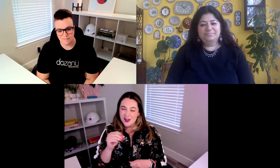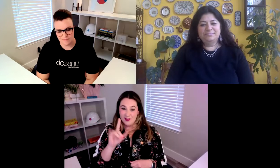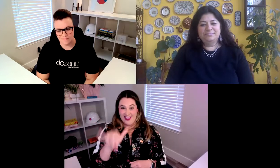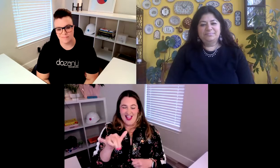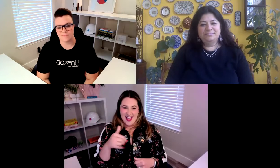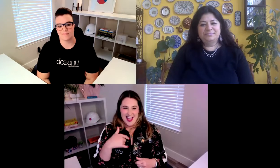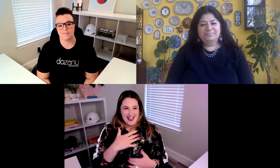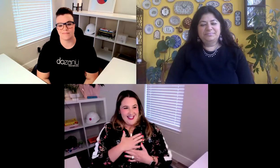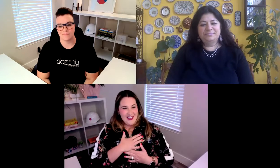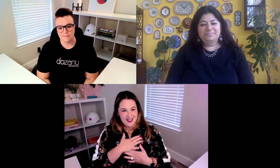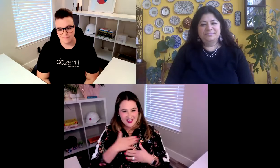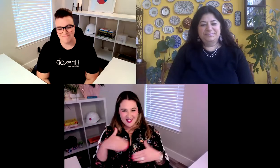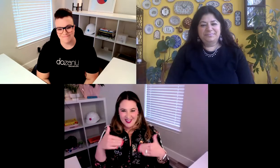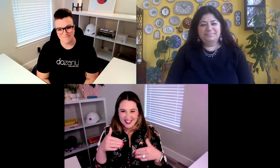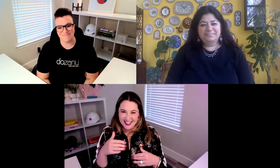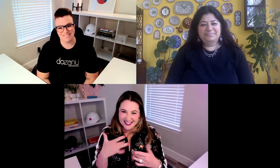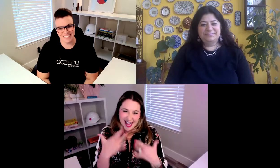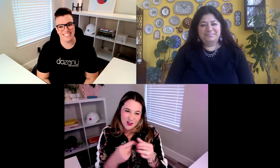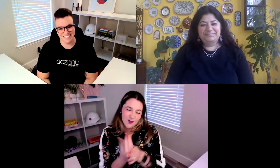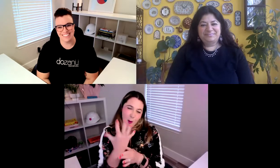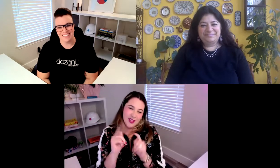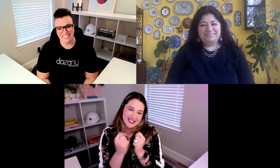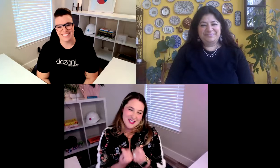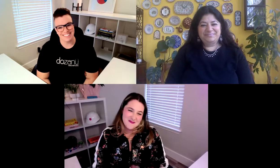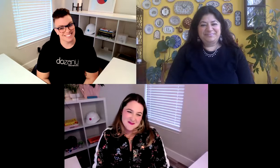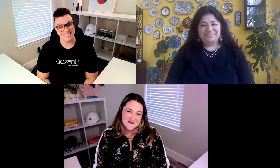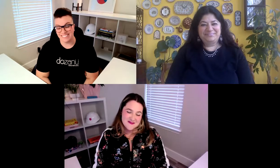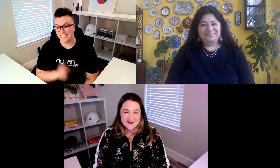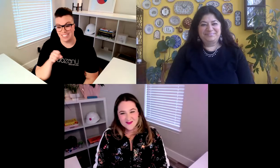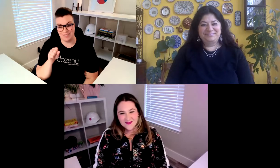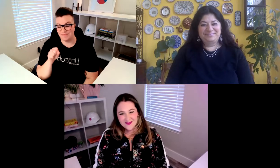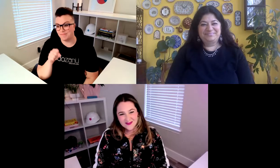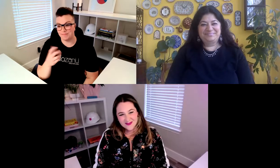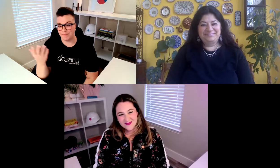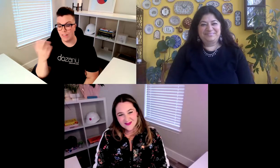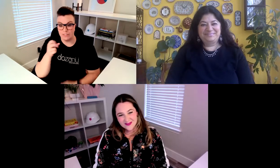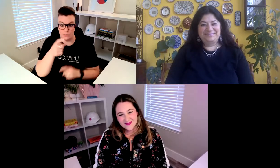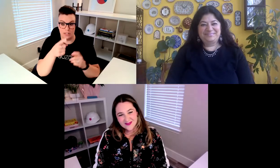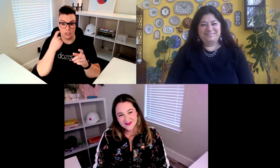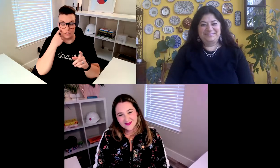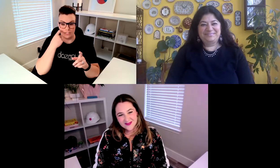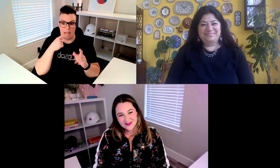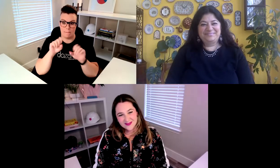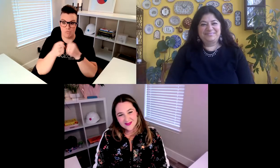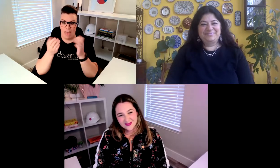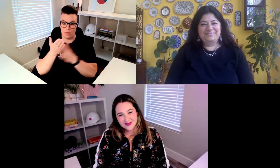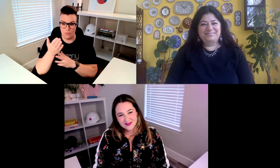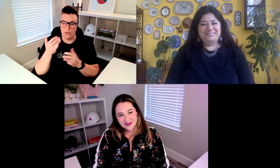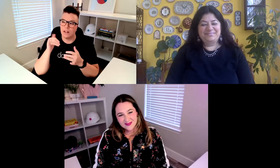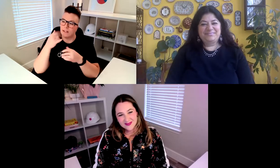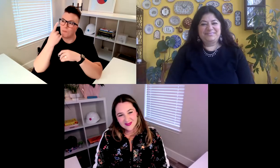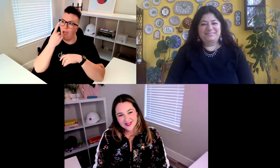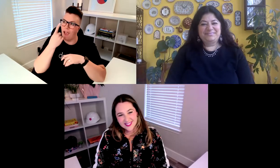and start moving on to take on bigger projects, you know? So that feels amazing. It's exciting to grow our team. This